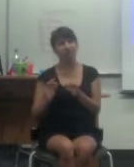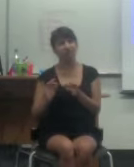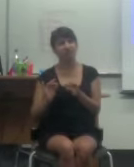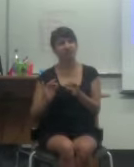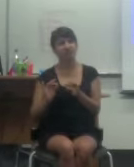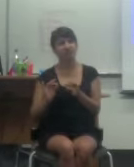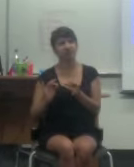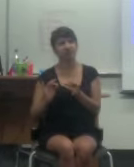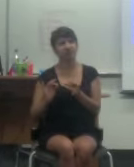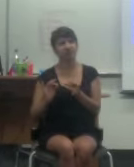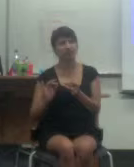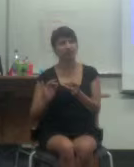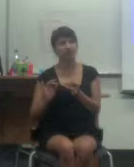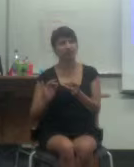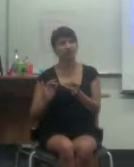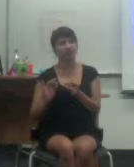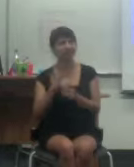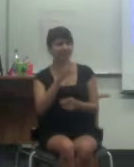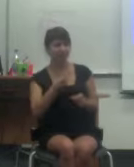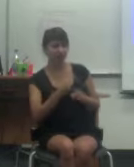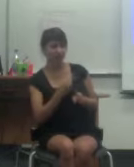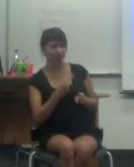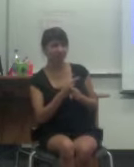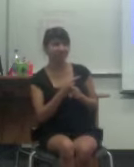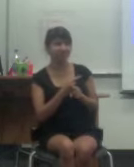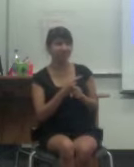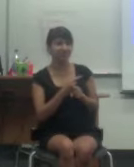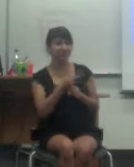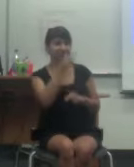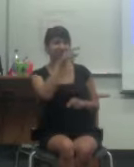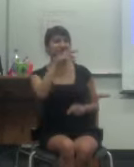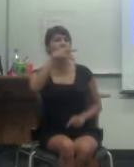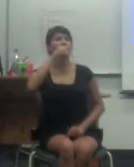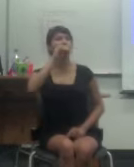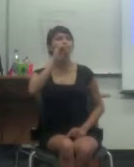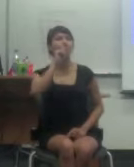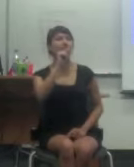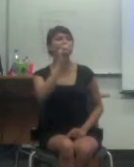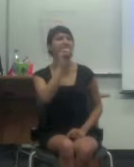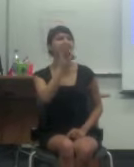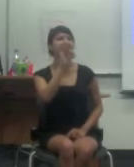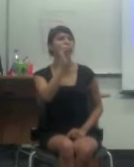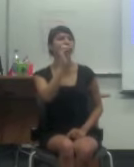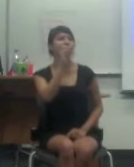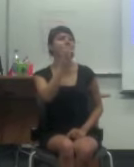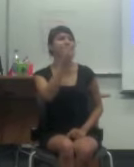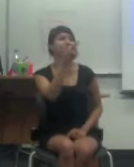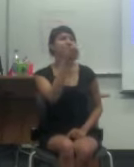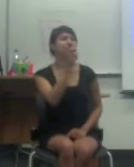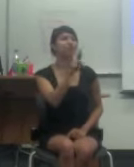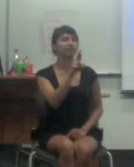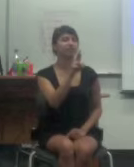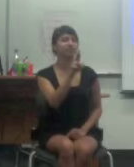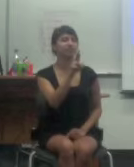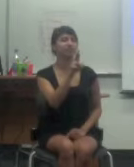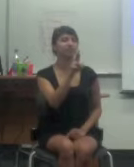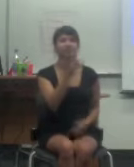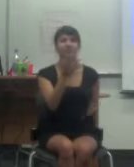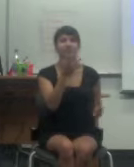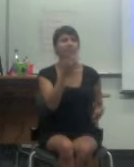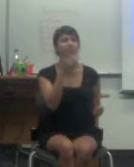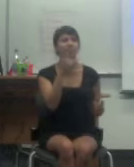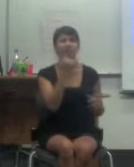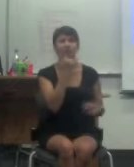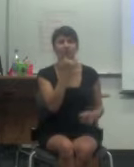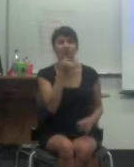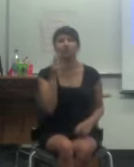right? Mm-hmm. Point of order. Oh. What's the point? She said her name. Great. Did